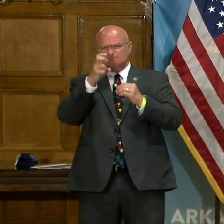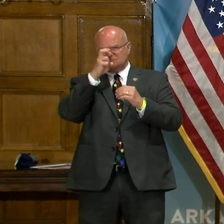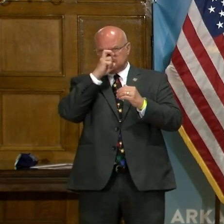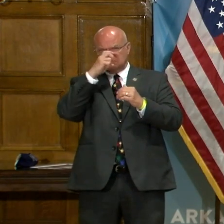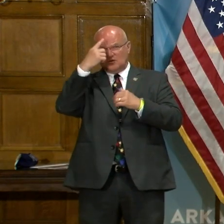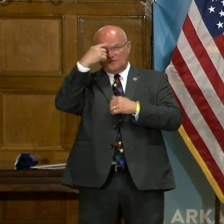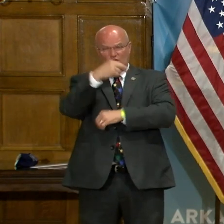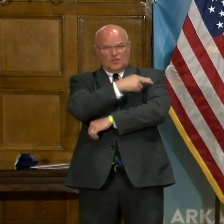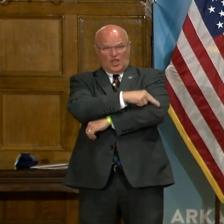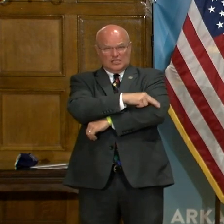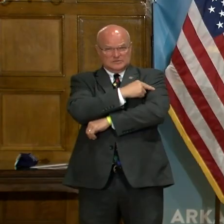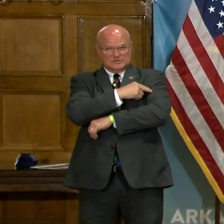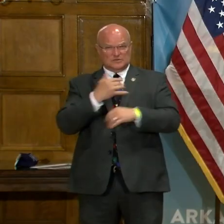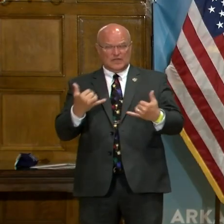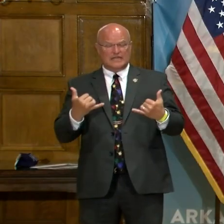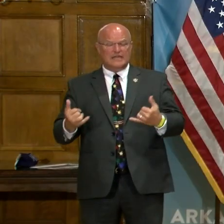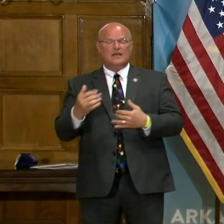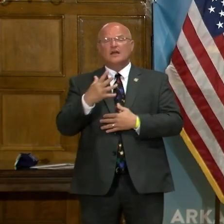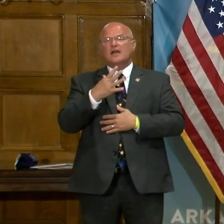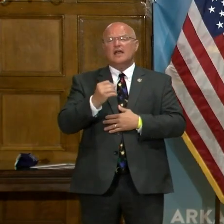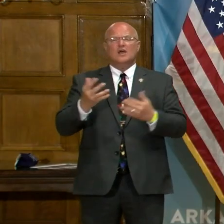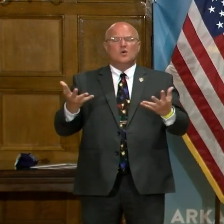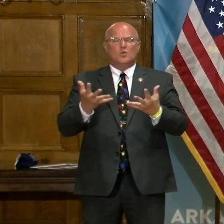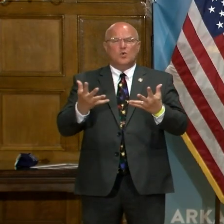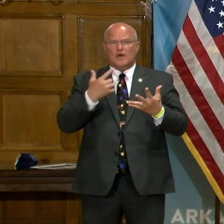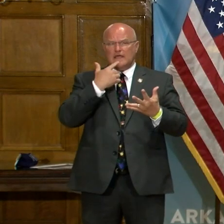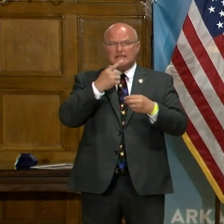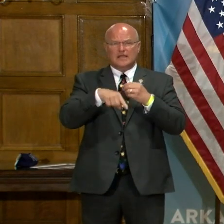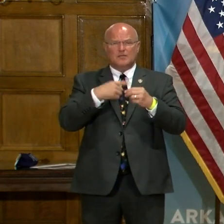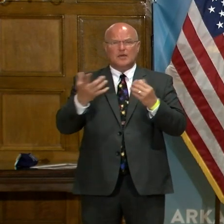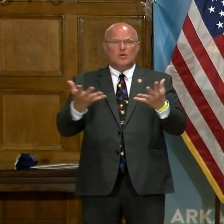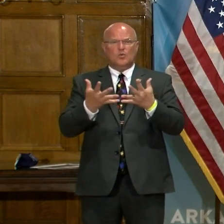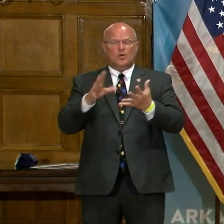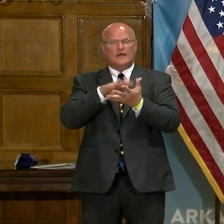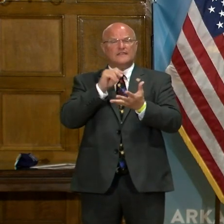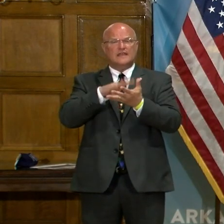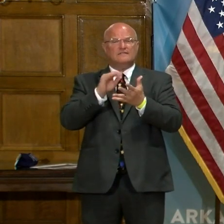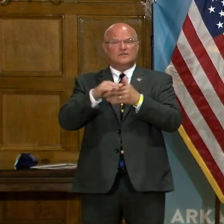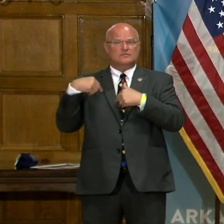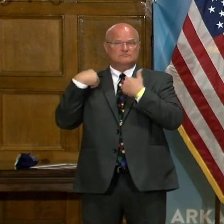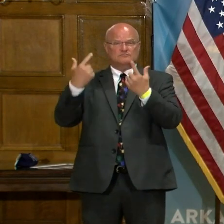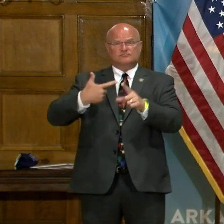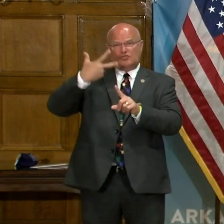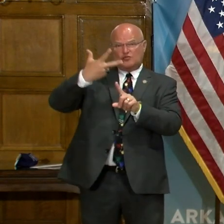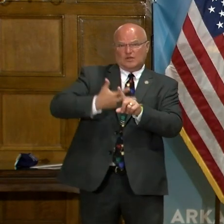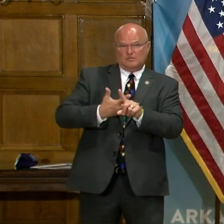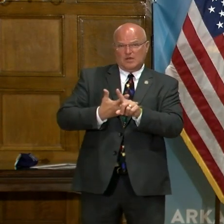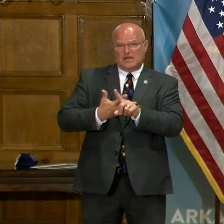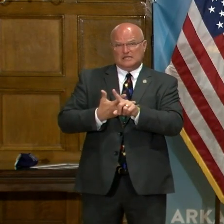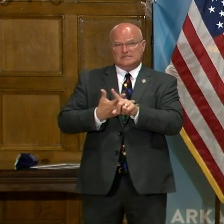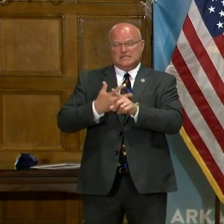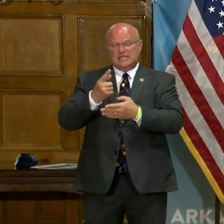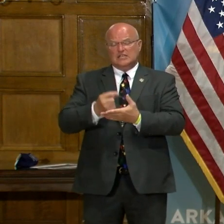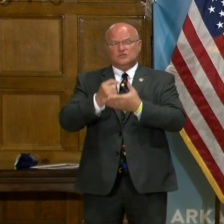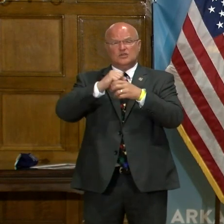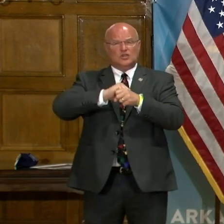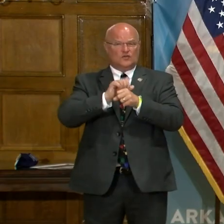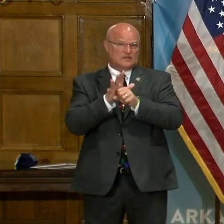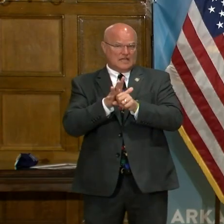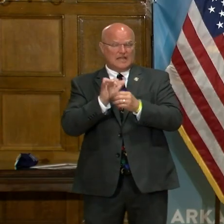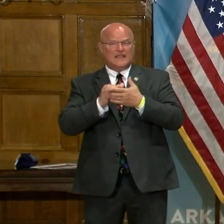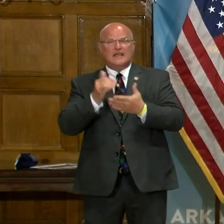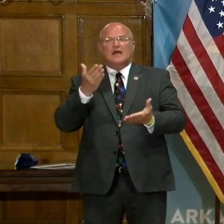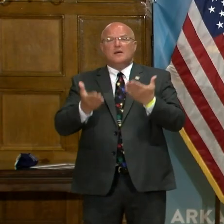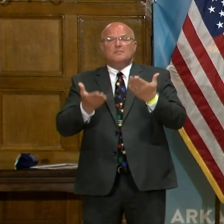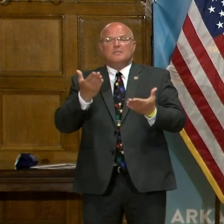for the hospitals in the state, and what are they telling you about what they've learned over the 3 months in treating COVID-19 that